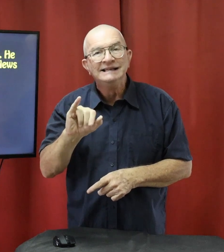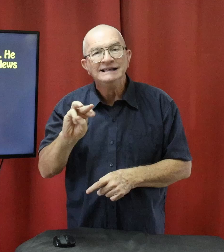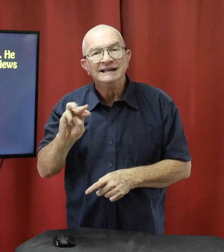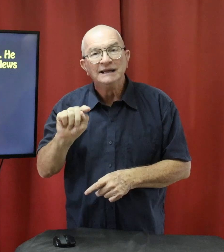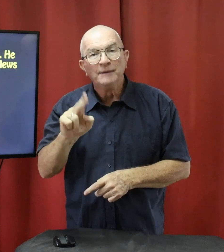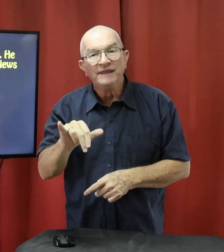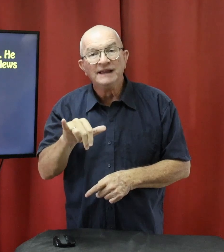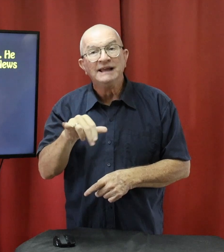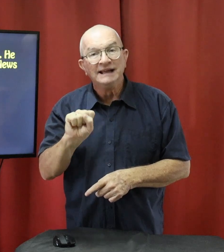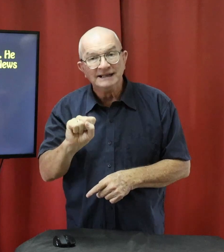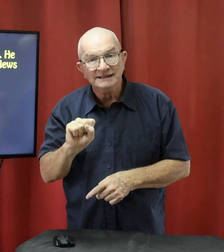Timothy is.